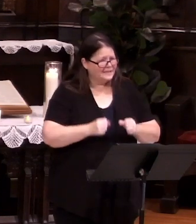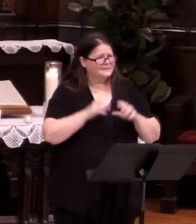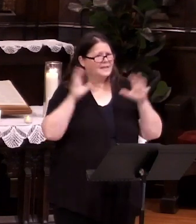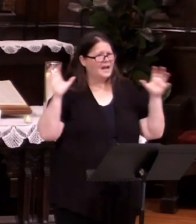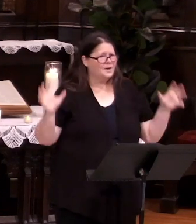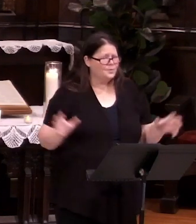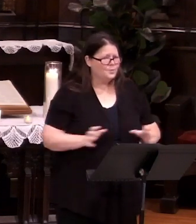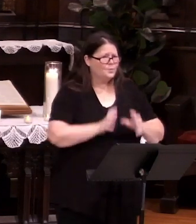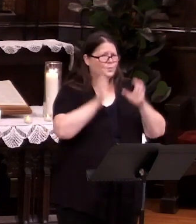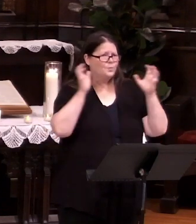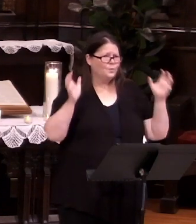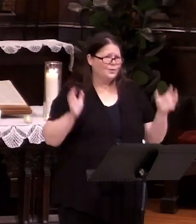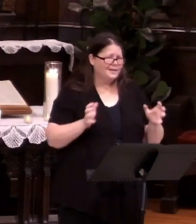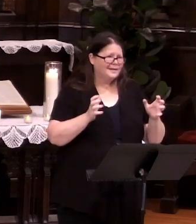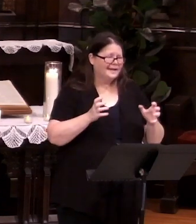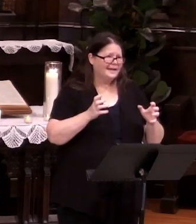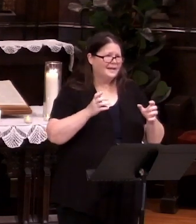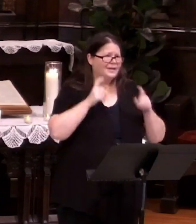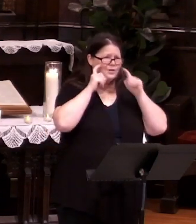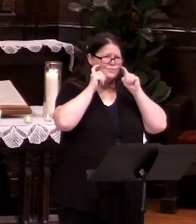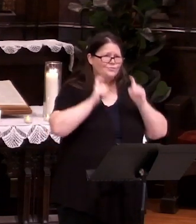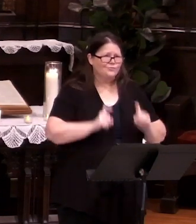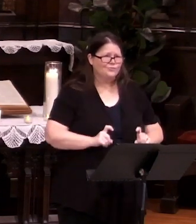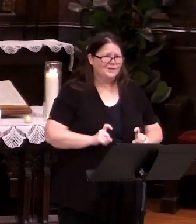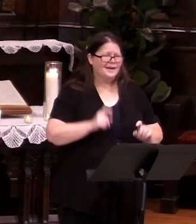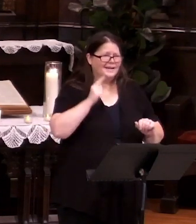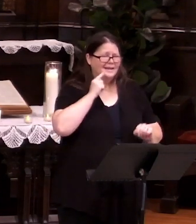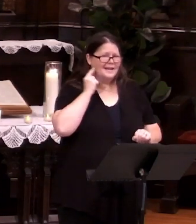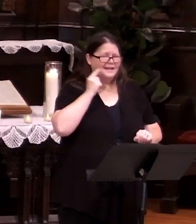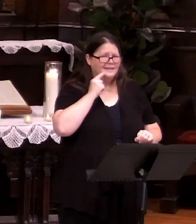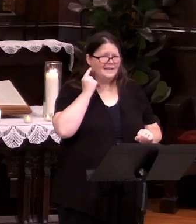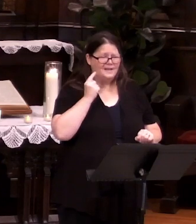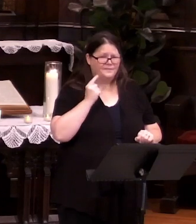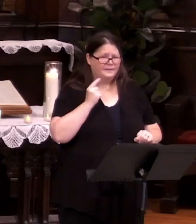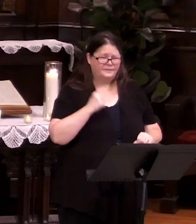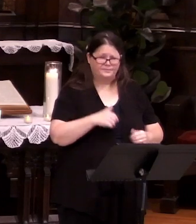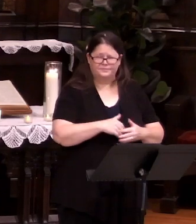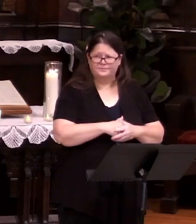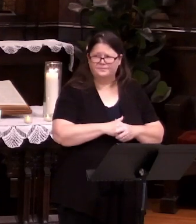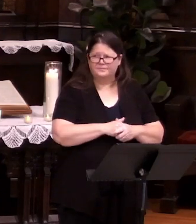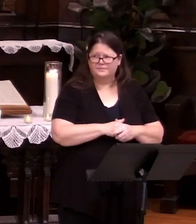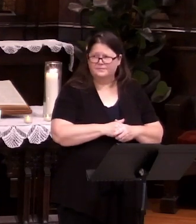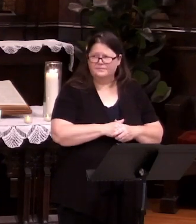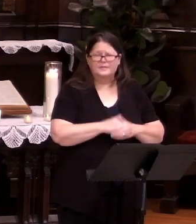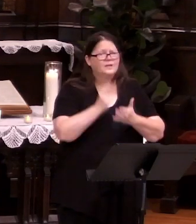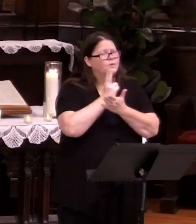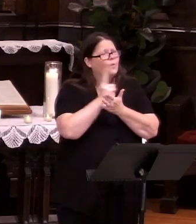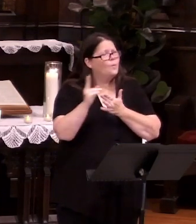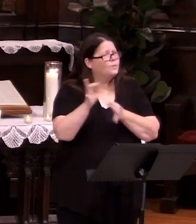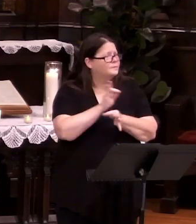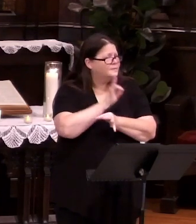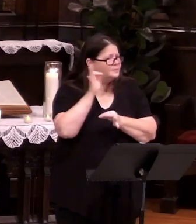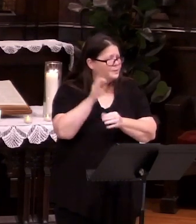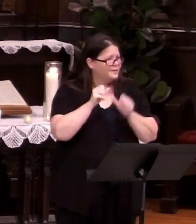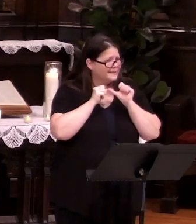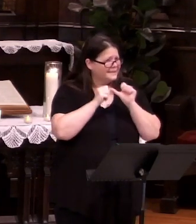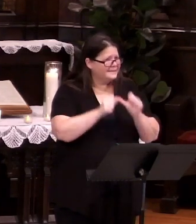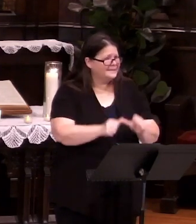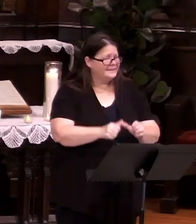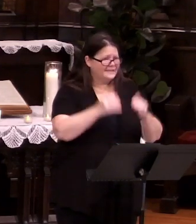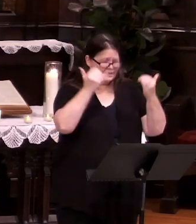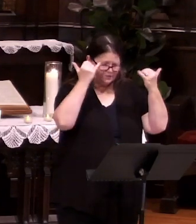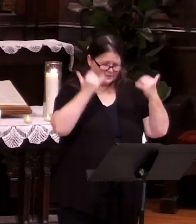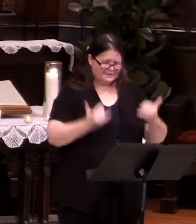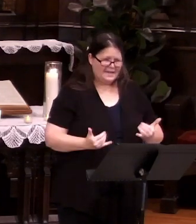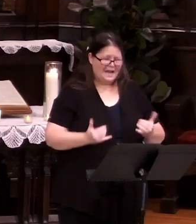and crying and laughing. Rather, God, through the Holy Spirit, continues even today to